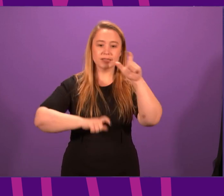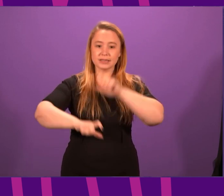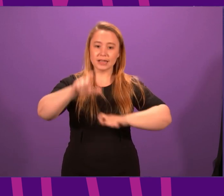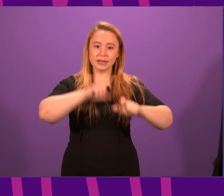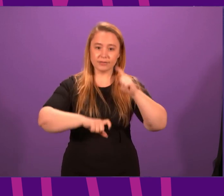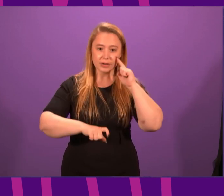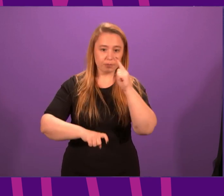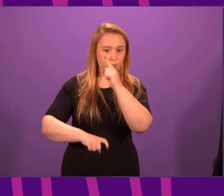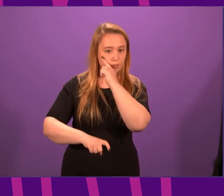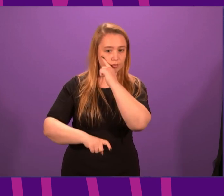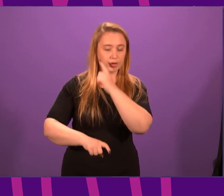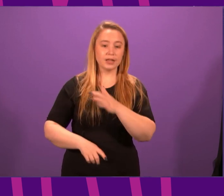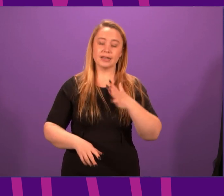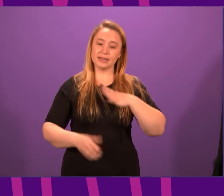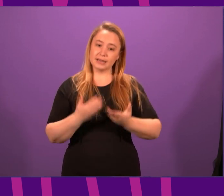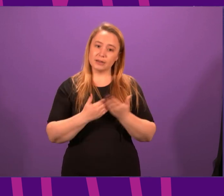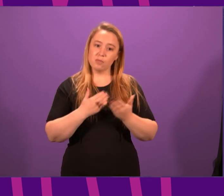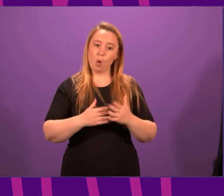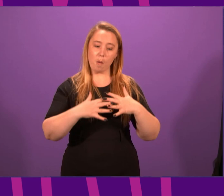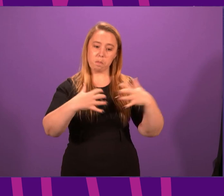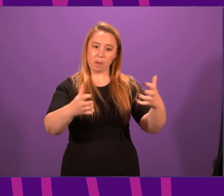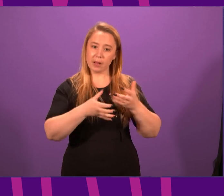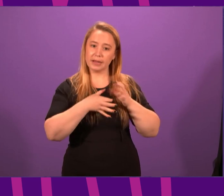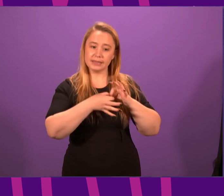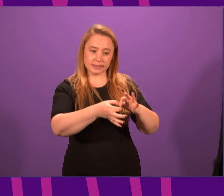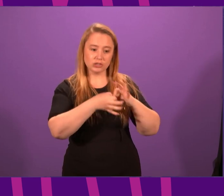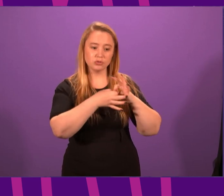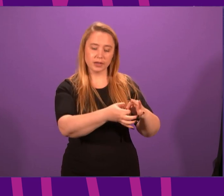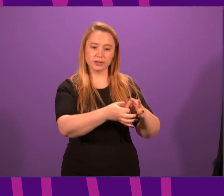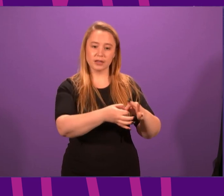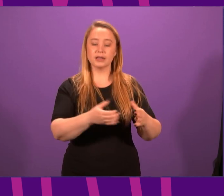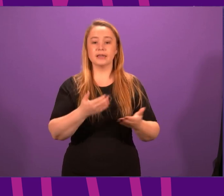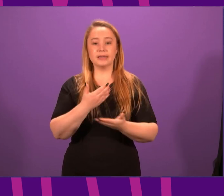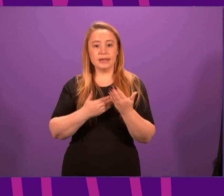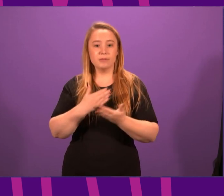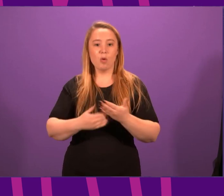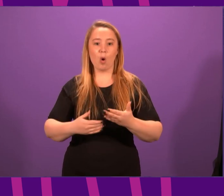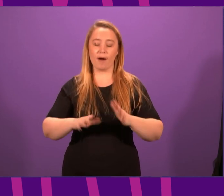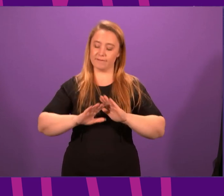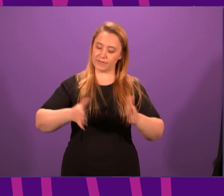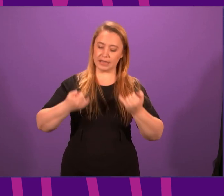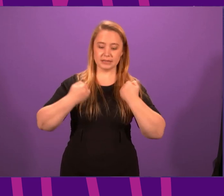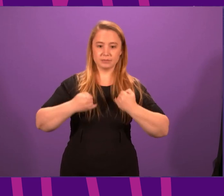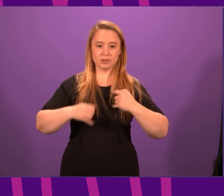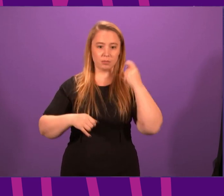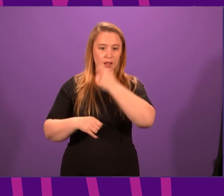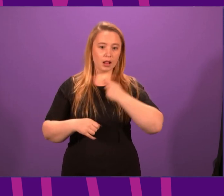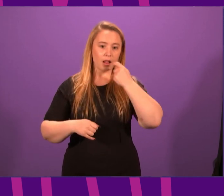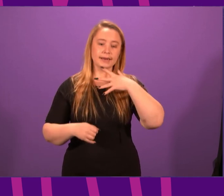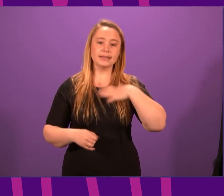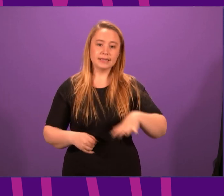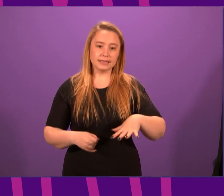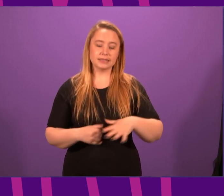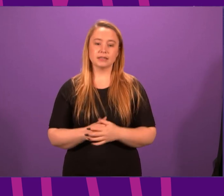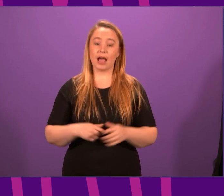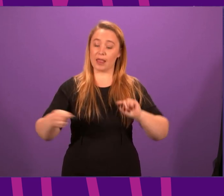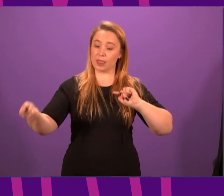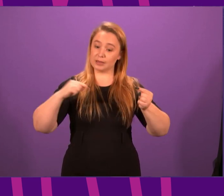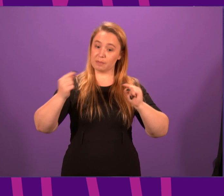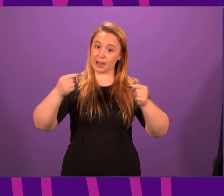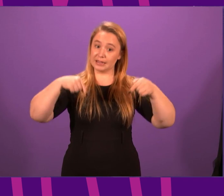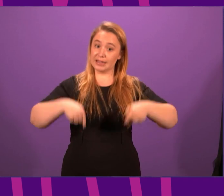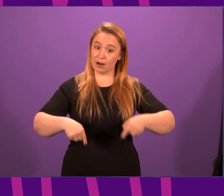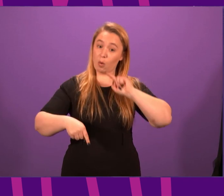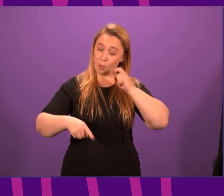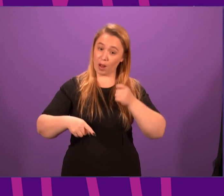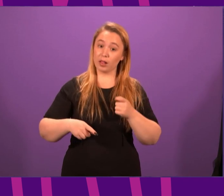Increased meaningful public dialogue, the expansion of asymptomatic testing, and ongoing debate in this Parliament will go some way to achieve this. So